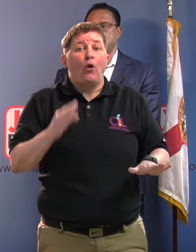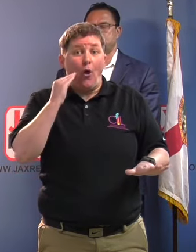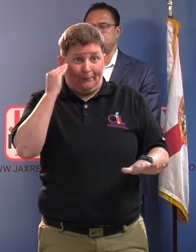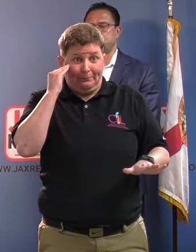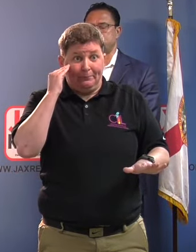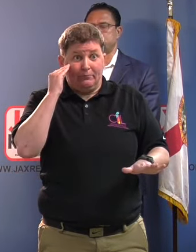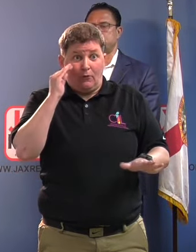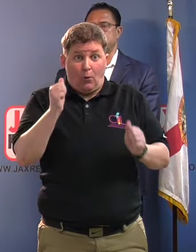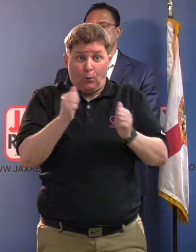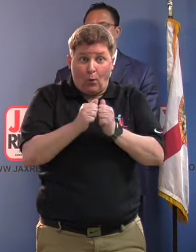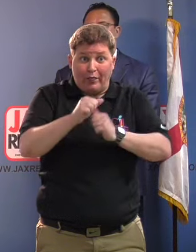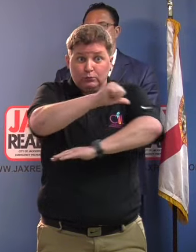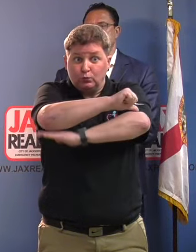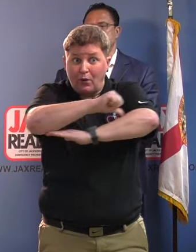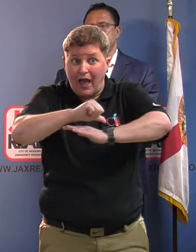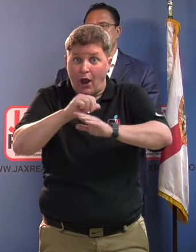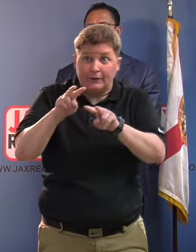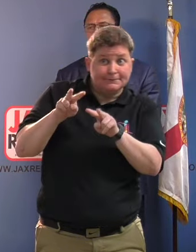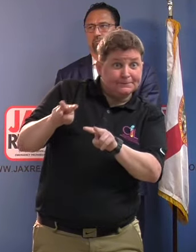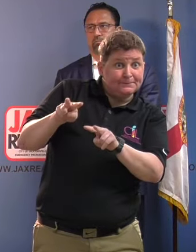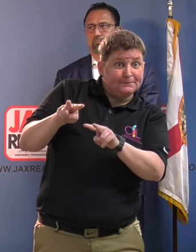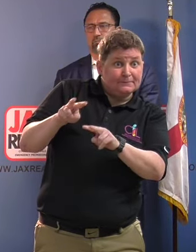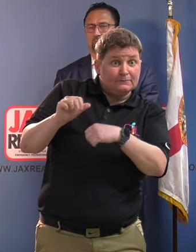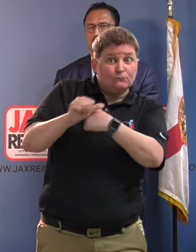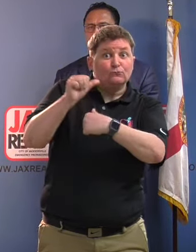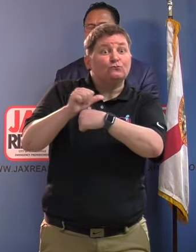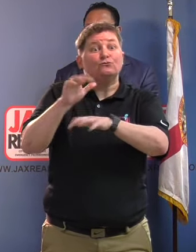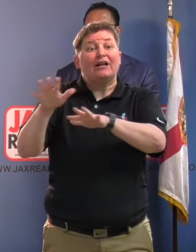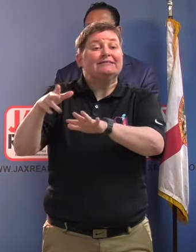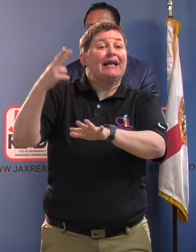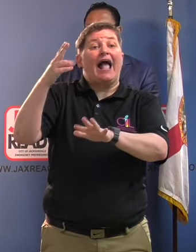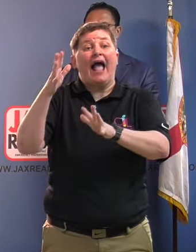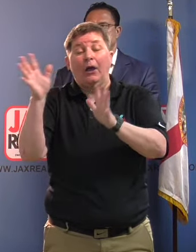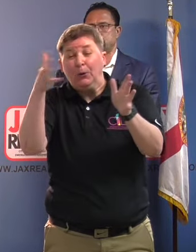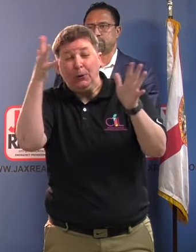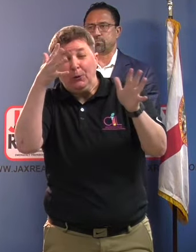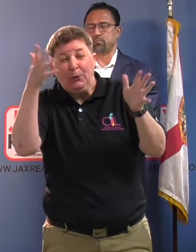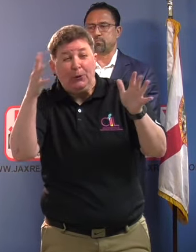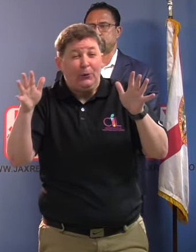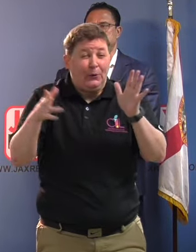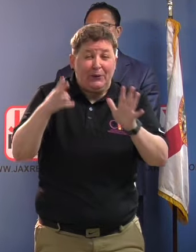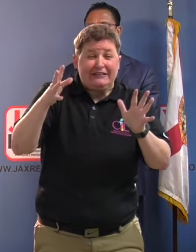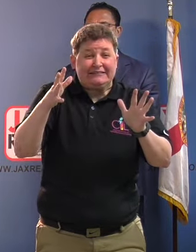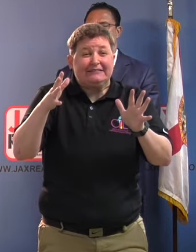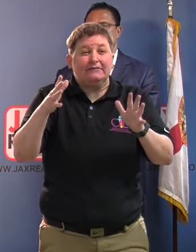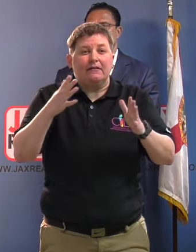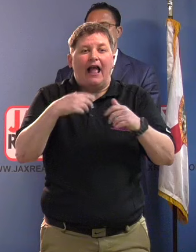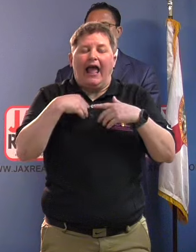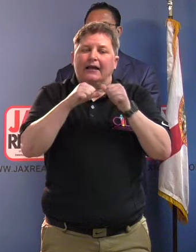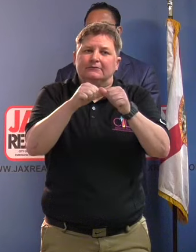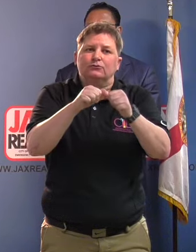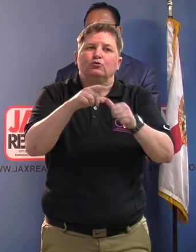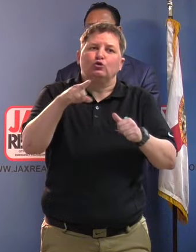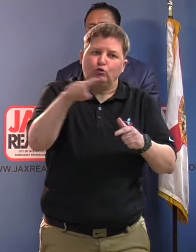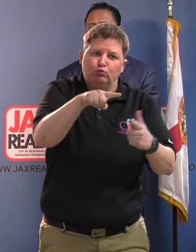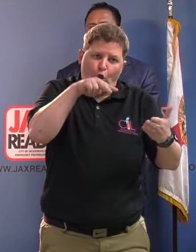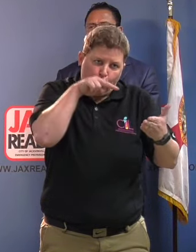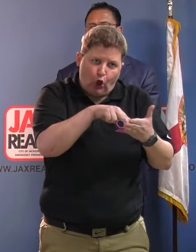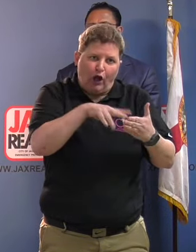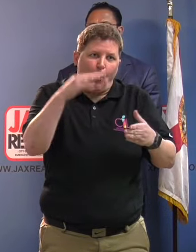tropical storm wind threat tomorrow, I encourage you to look within your shelter for additional shelter. Should we